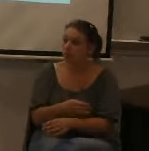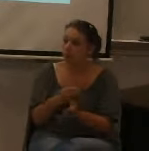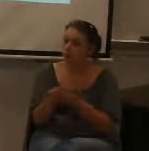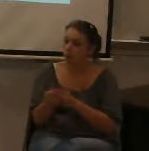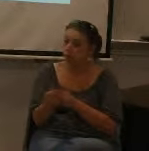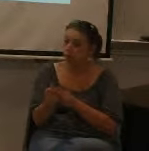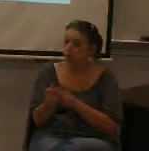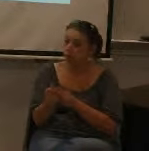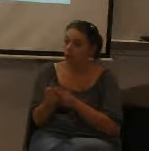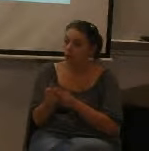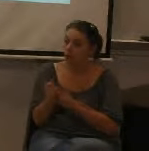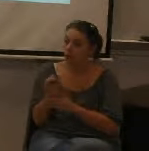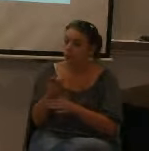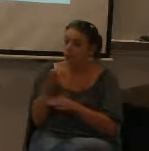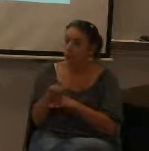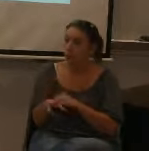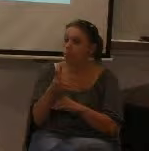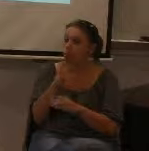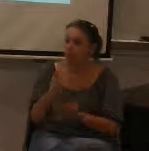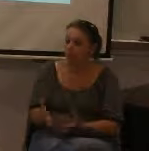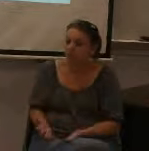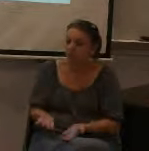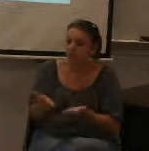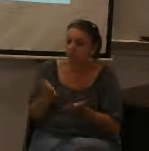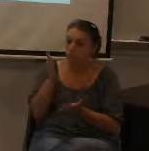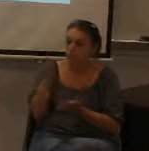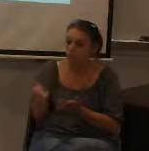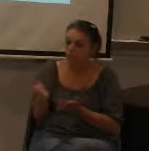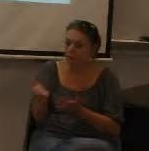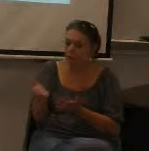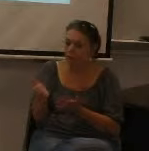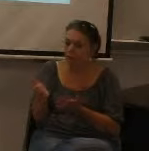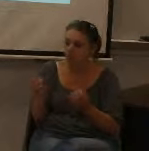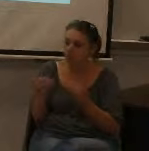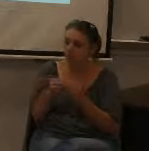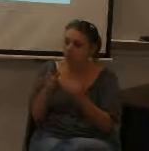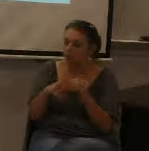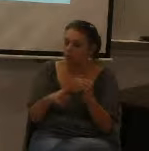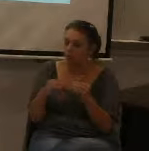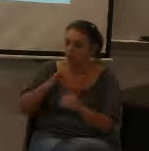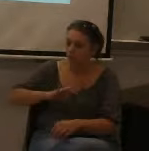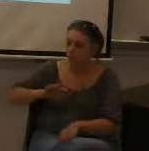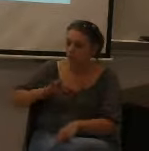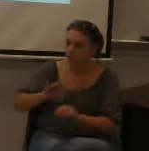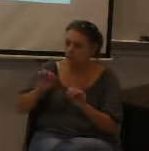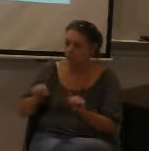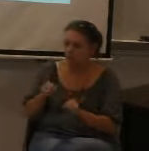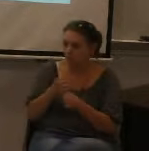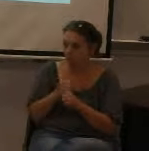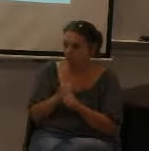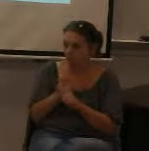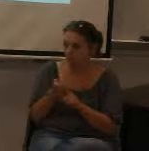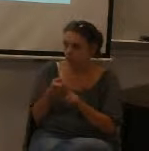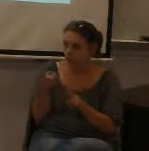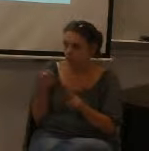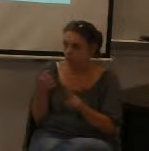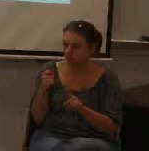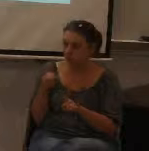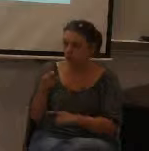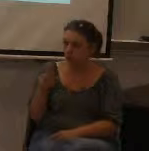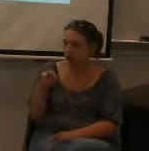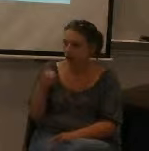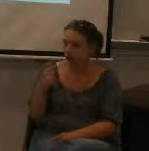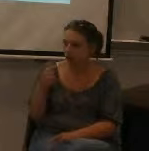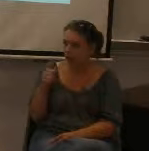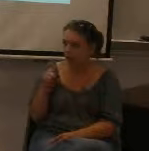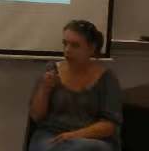cost of pumping water and lifting it that far will be more than the profit that can be made from irrigating,